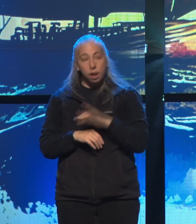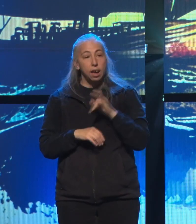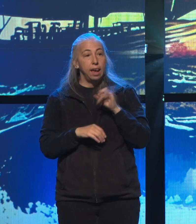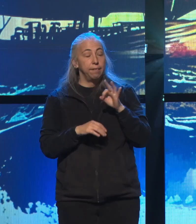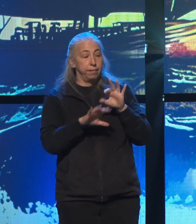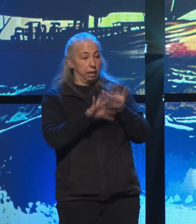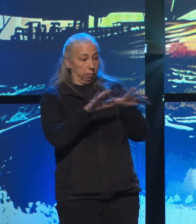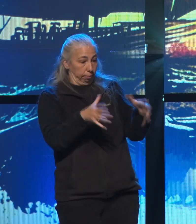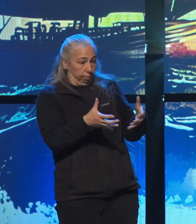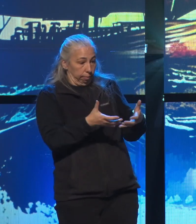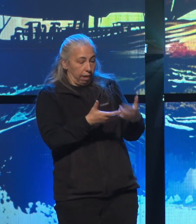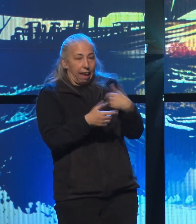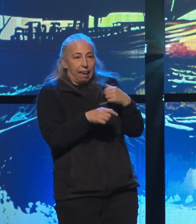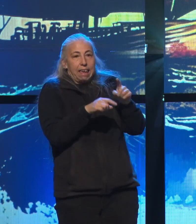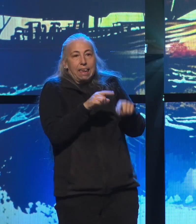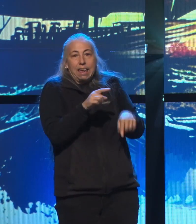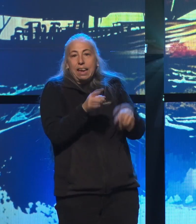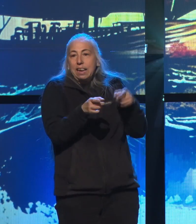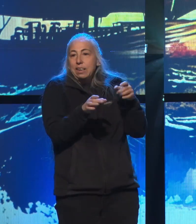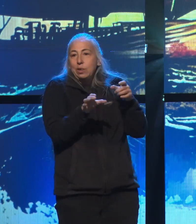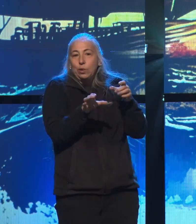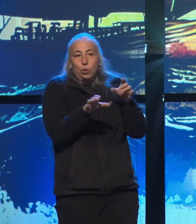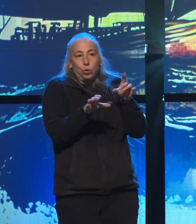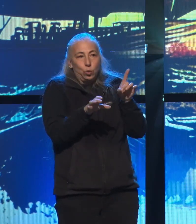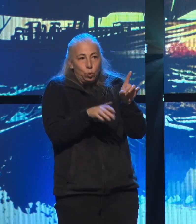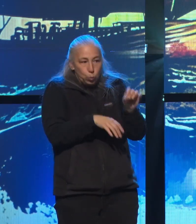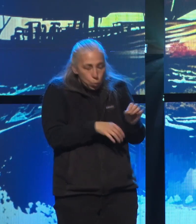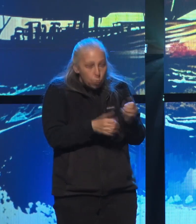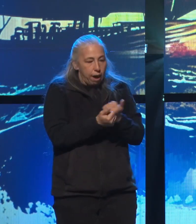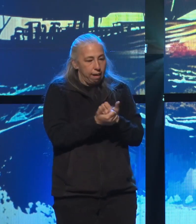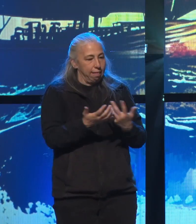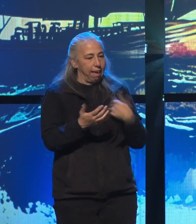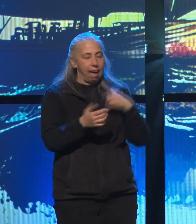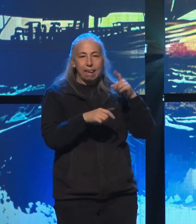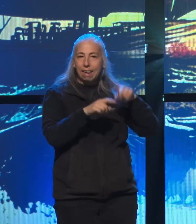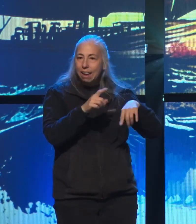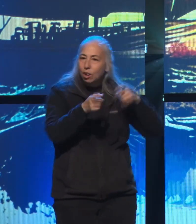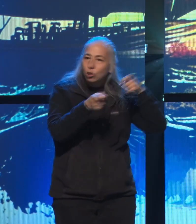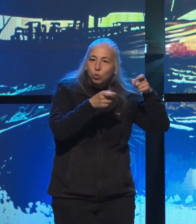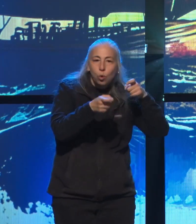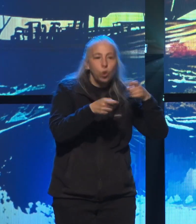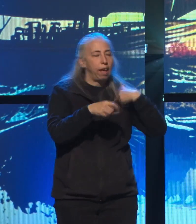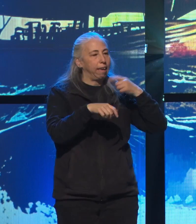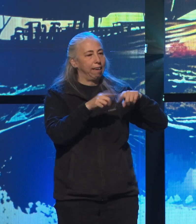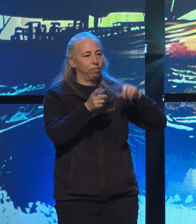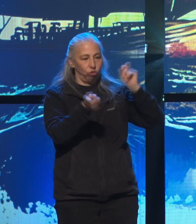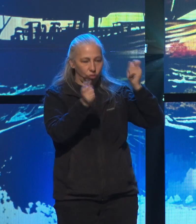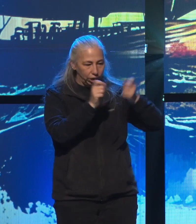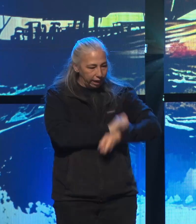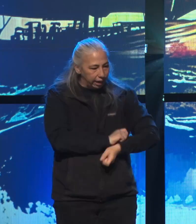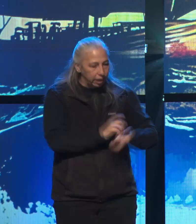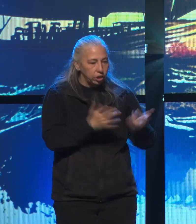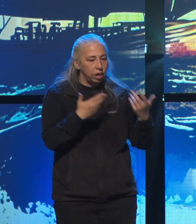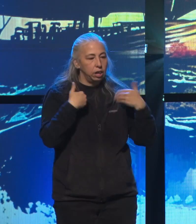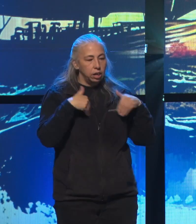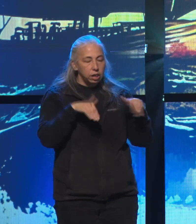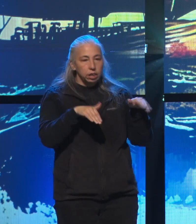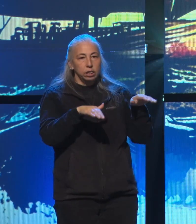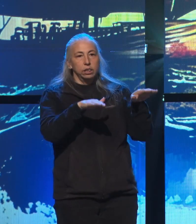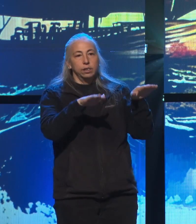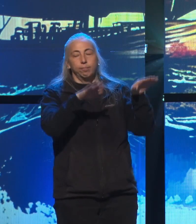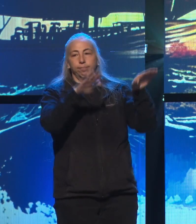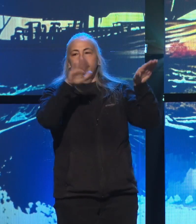can do, there's nothing you can do to manage the situation, there's nothing you can do to change a part of it, it becomes time